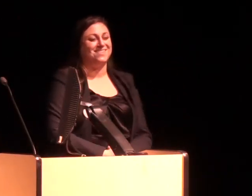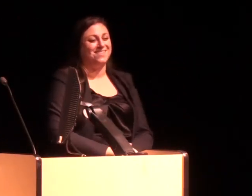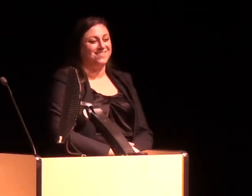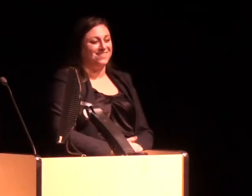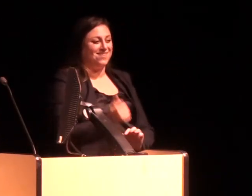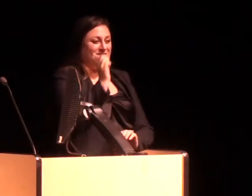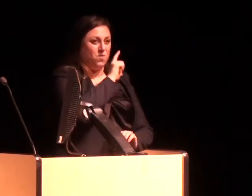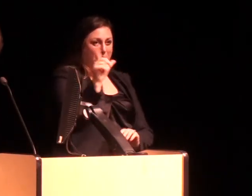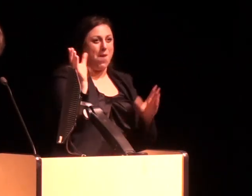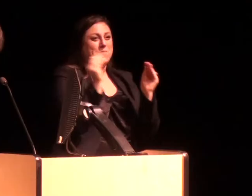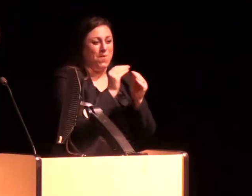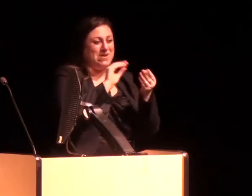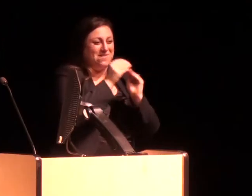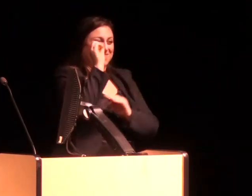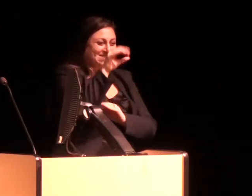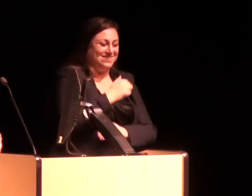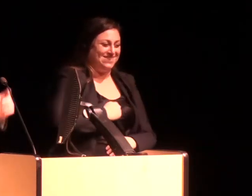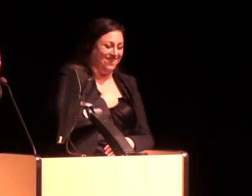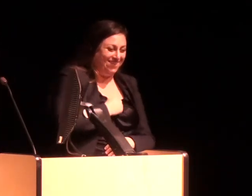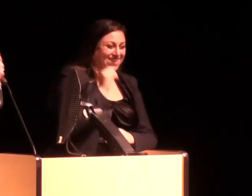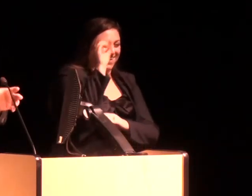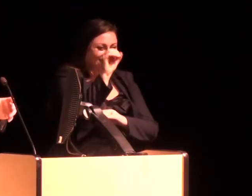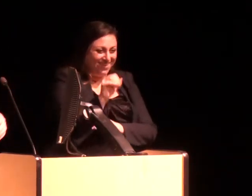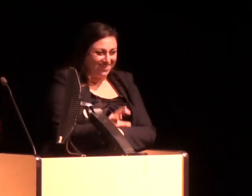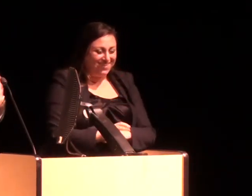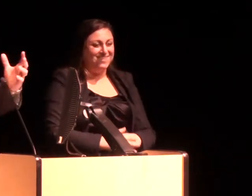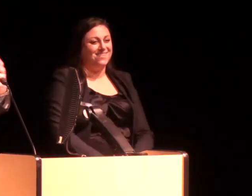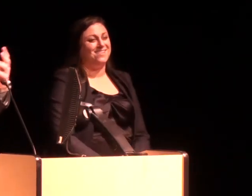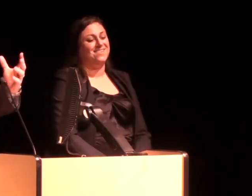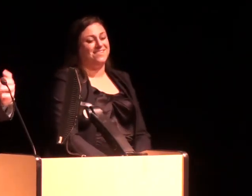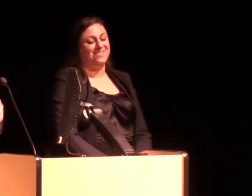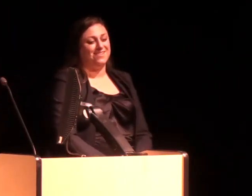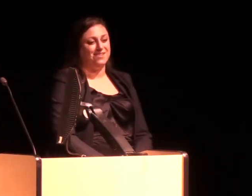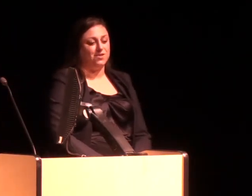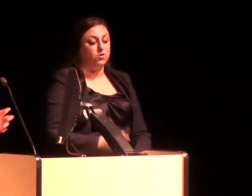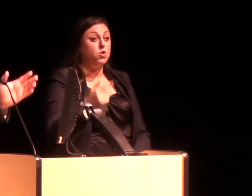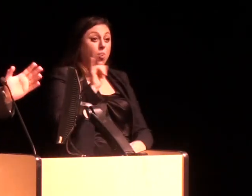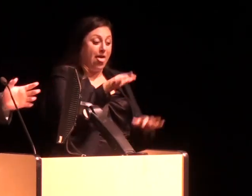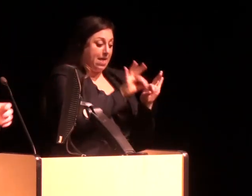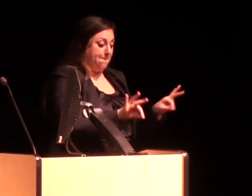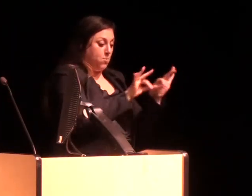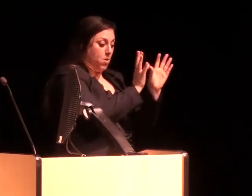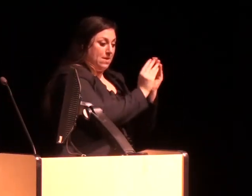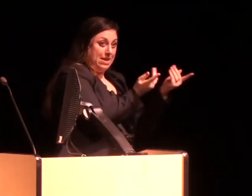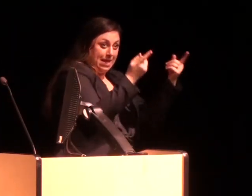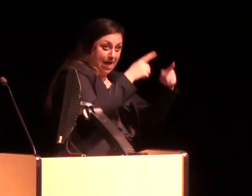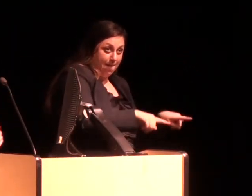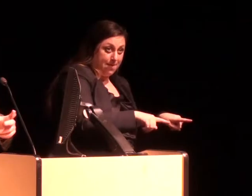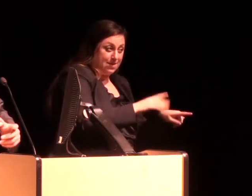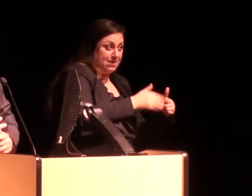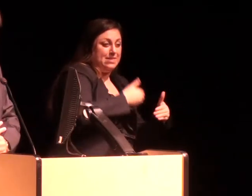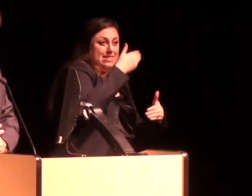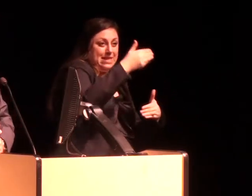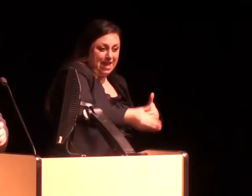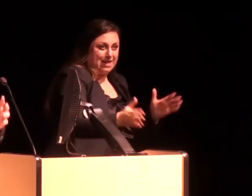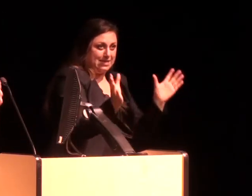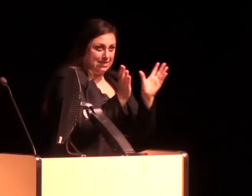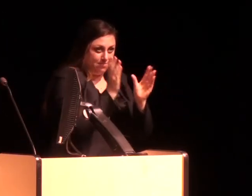Well, more polls, sorry for that. The first after these important meetings, this is one that say in